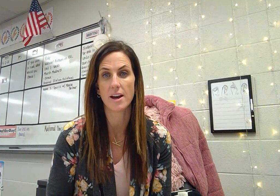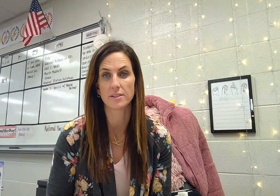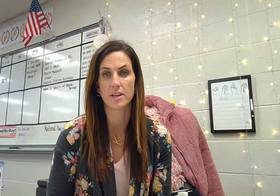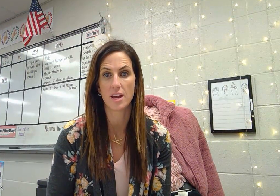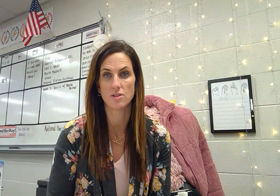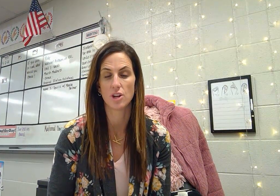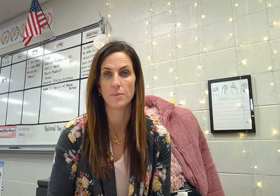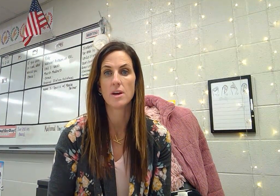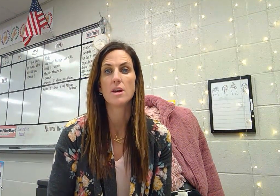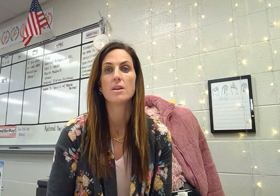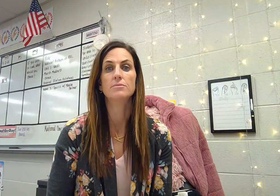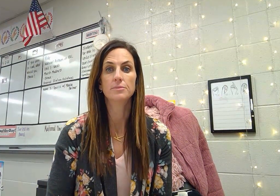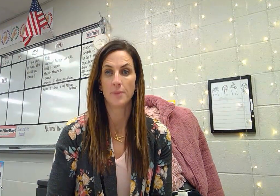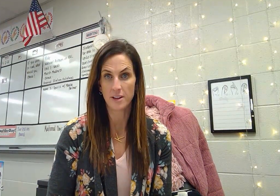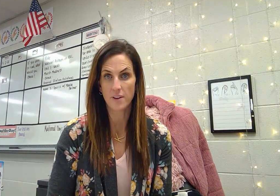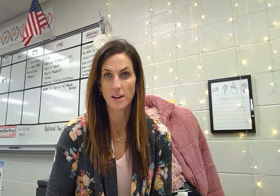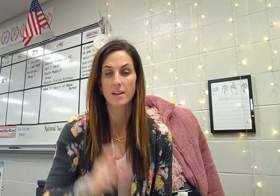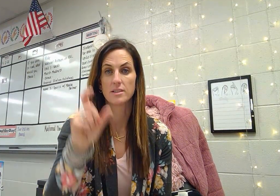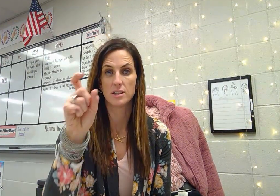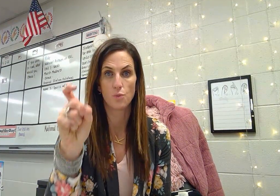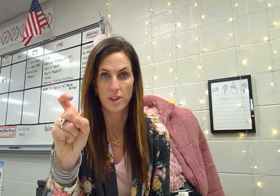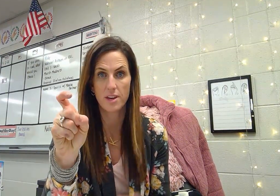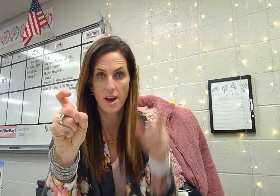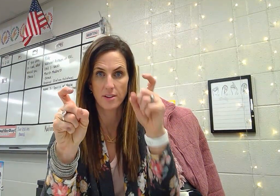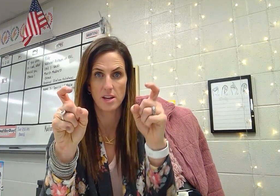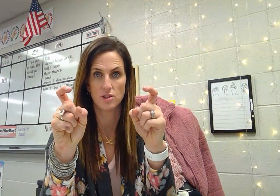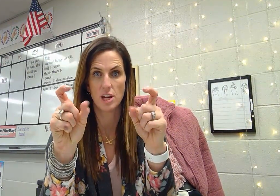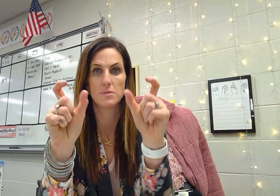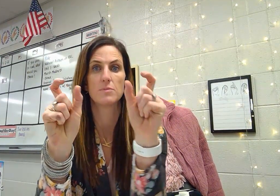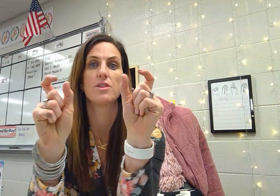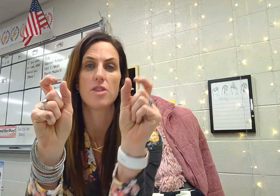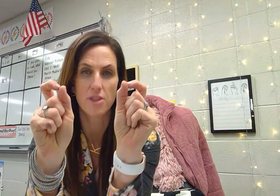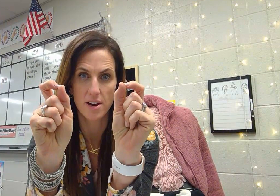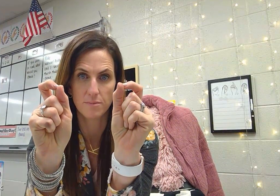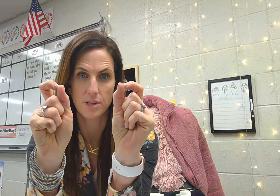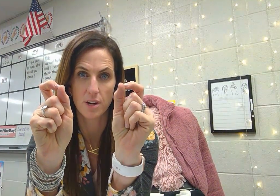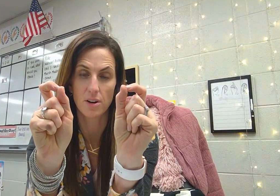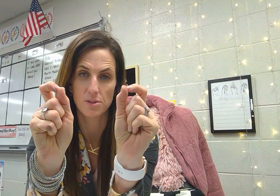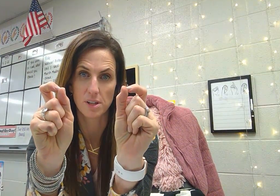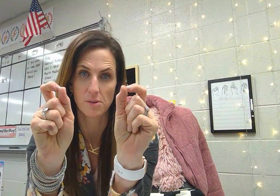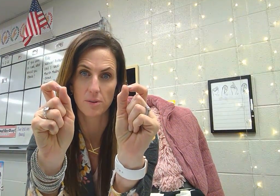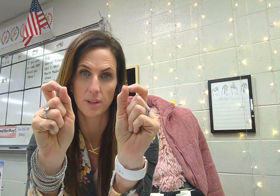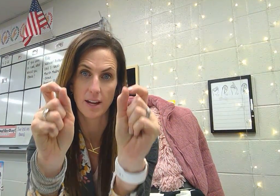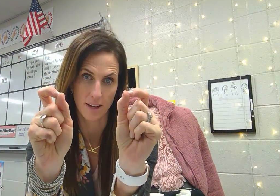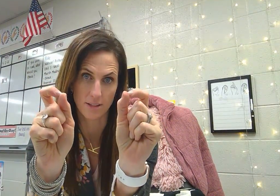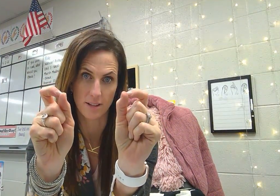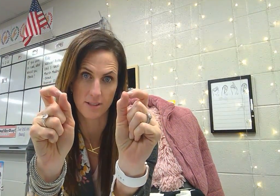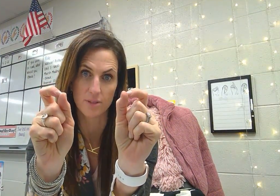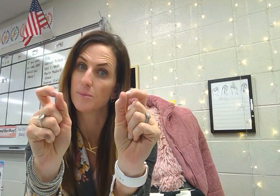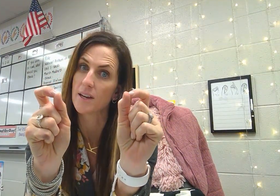X handshake. Modified X is with the X handshapes, but the thumbs are also connected. So it becomes